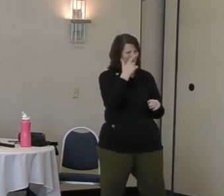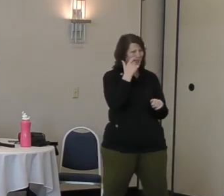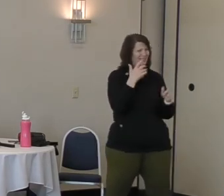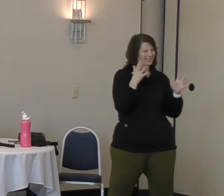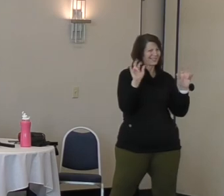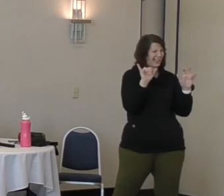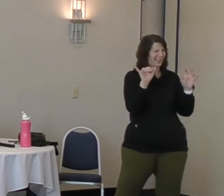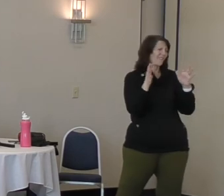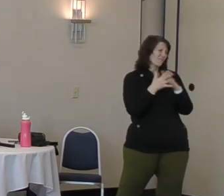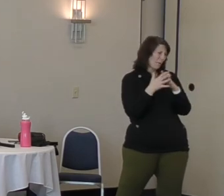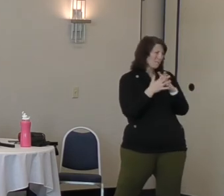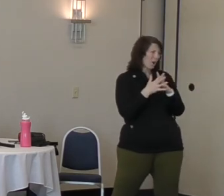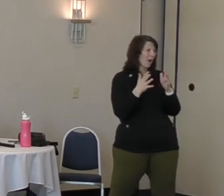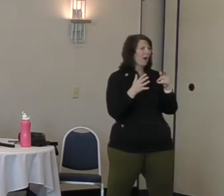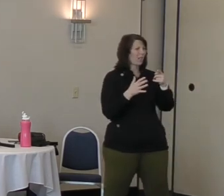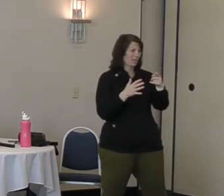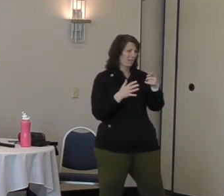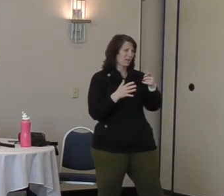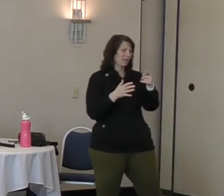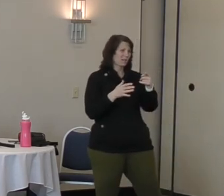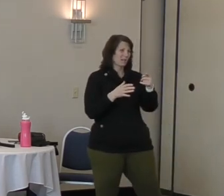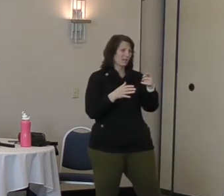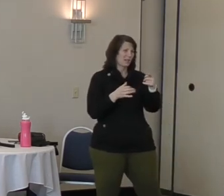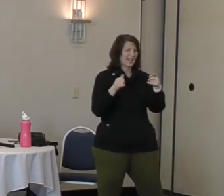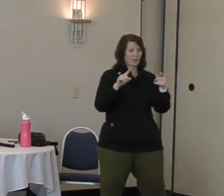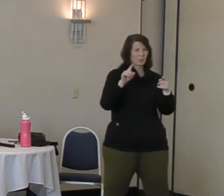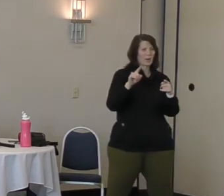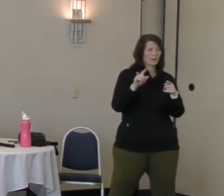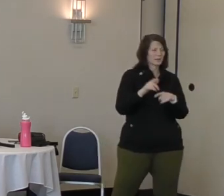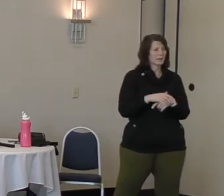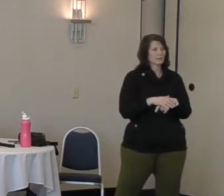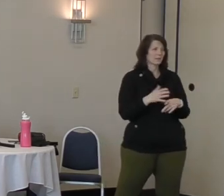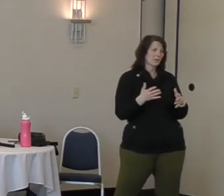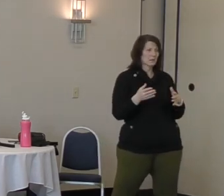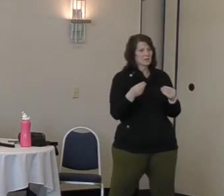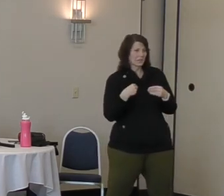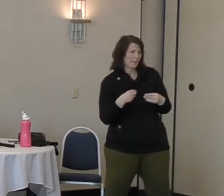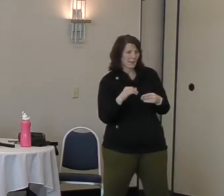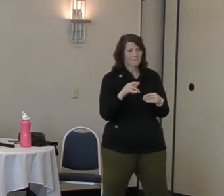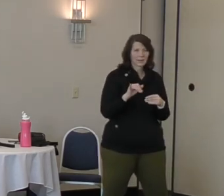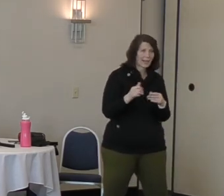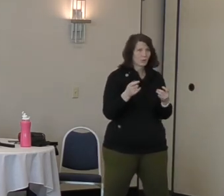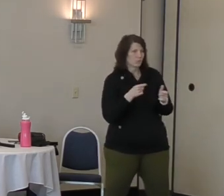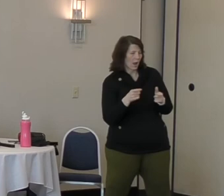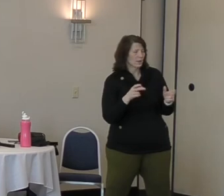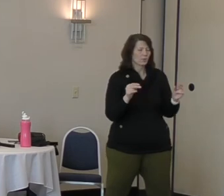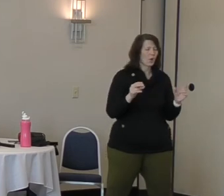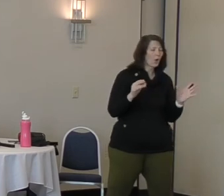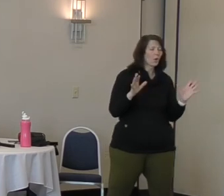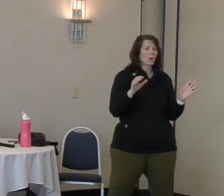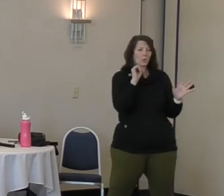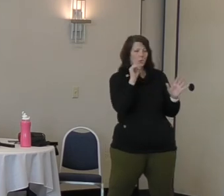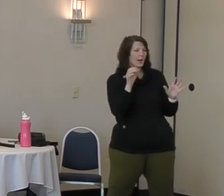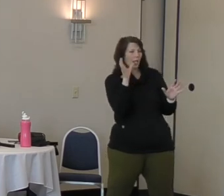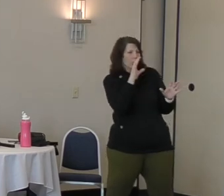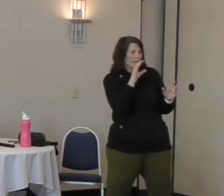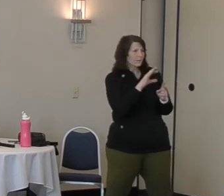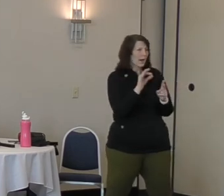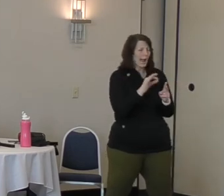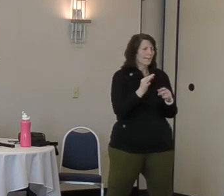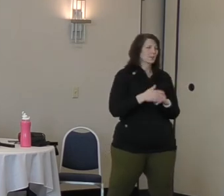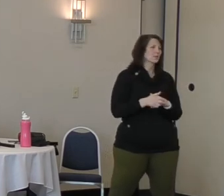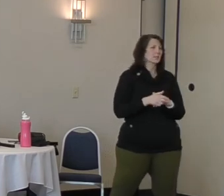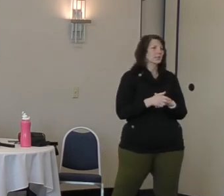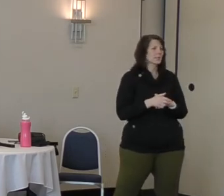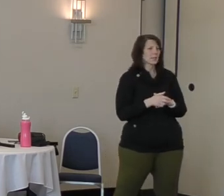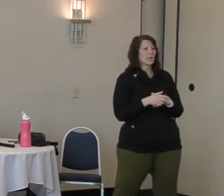mentality. You guys are coach boys, I'm sure you understand it. Right? You're like, give me the play to run, right? No, that's not what we do here, right? We're out here looking for options and